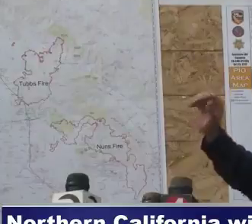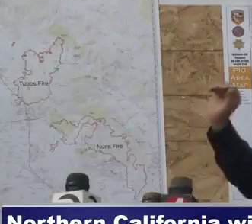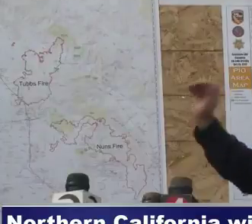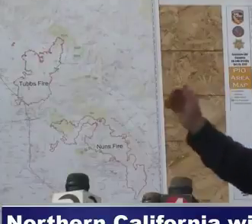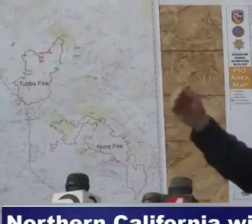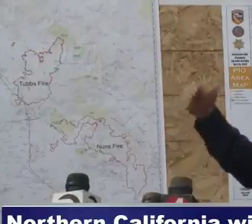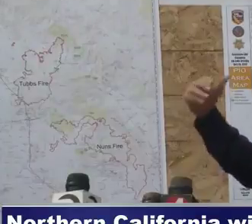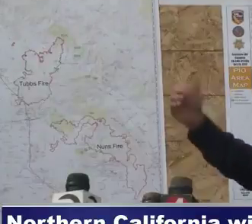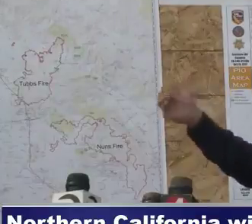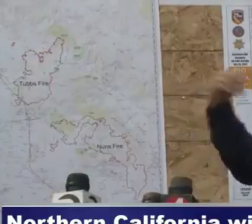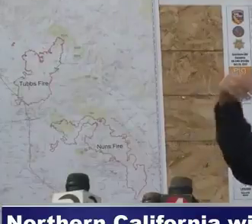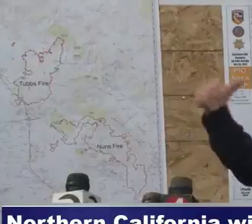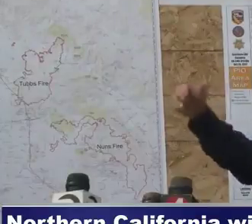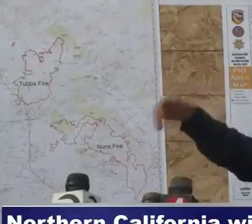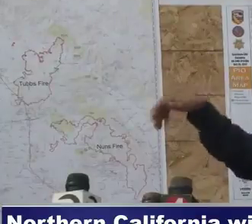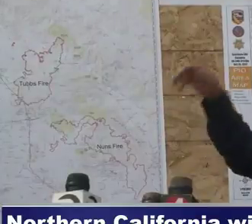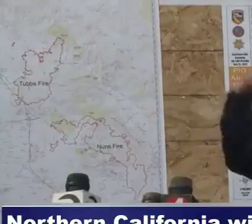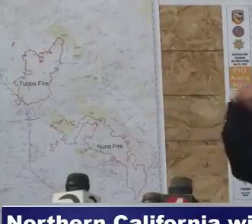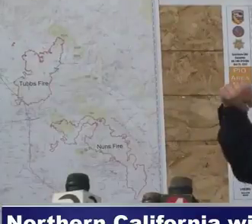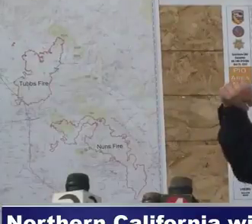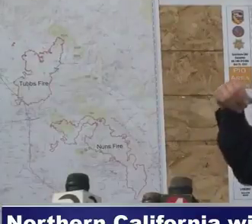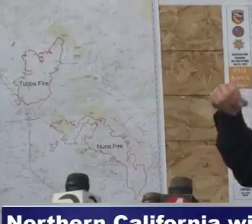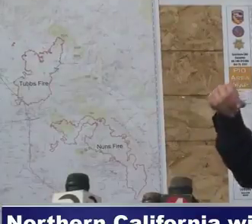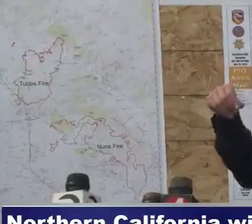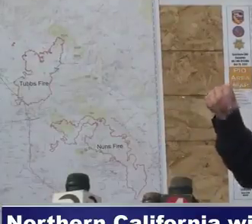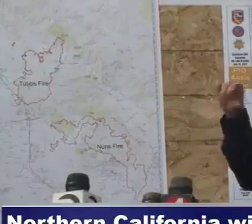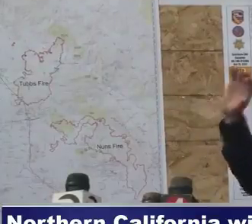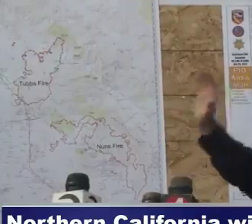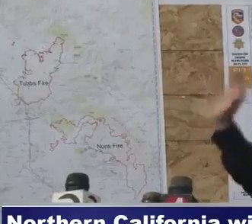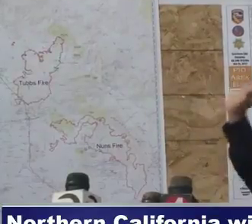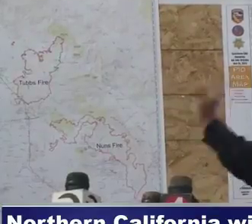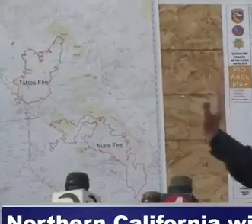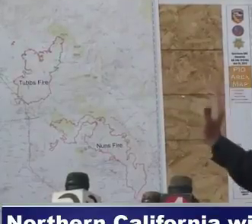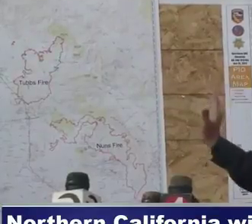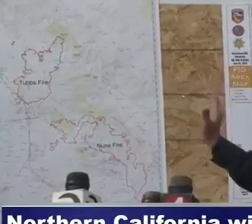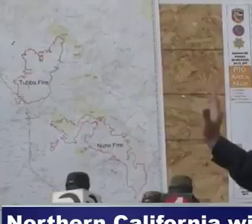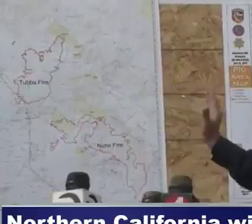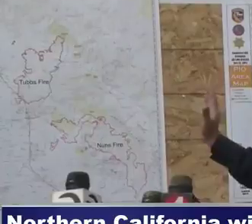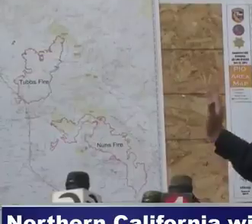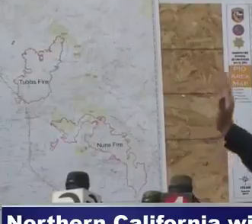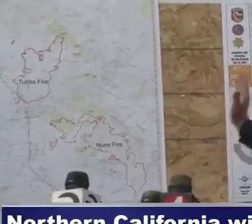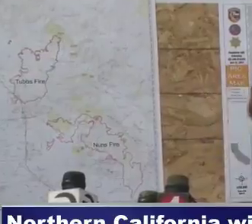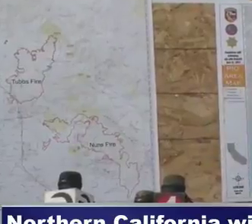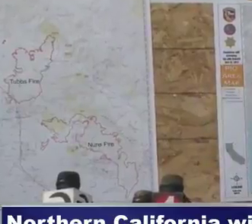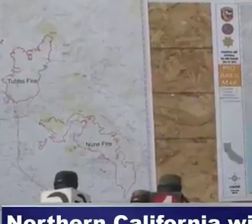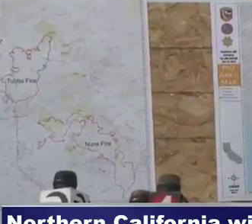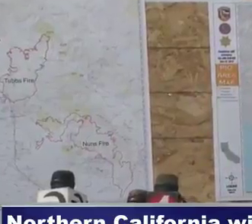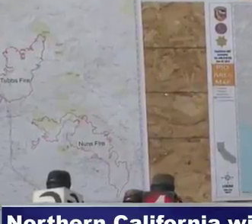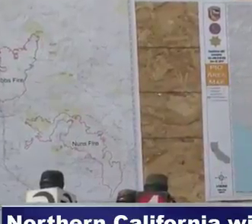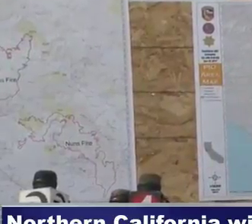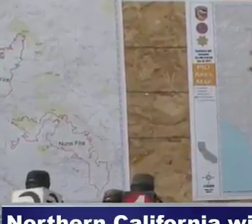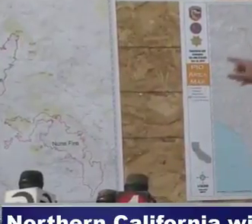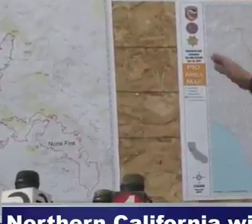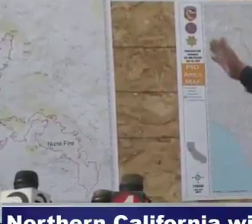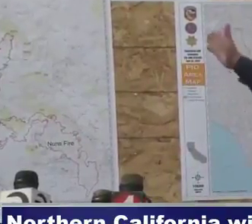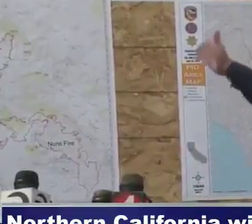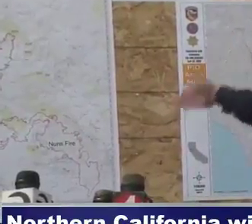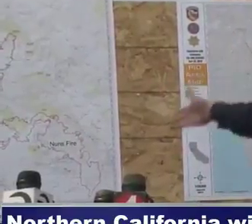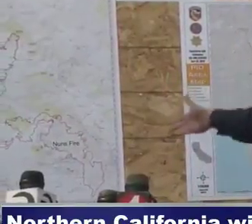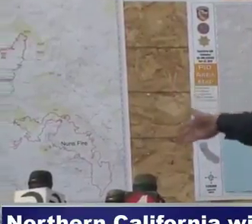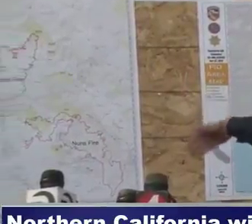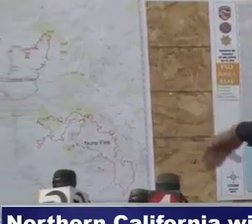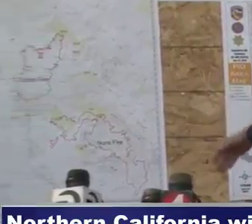smoke so that any event, a wind event or something, will not throw sparks outside the line. So we're feeling comfortable with that section up there at the top. As we